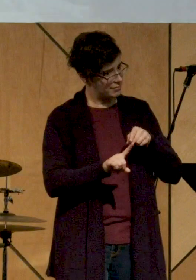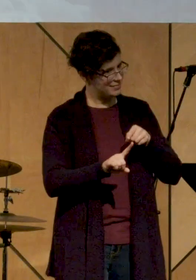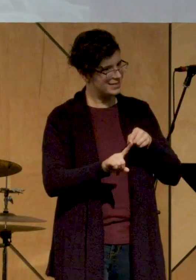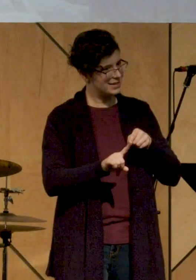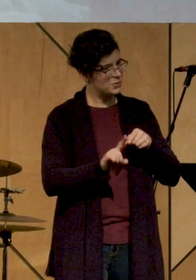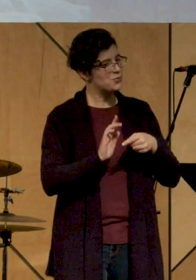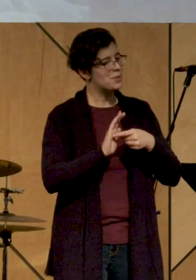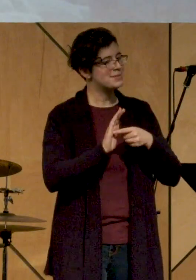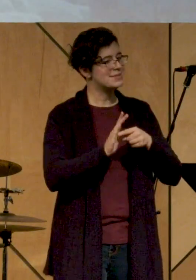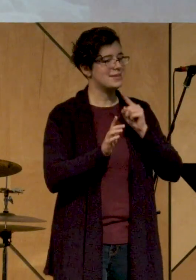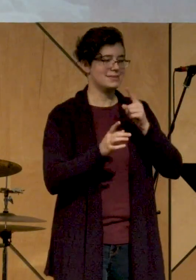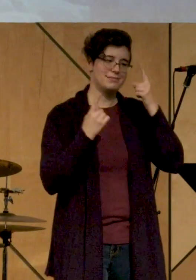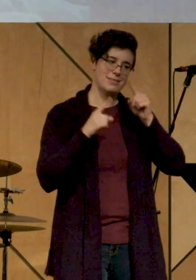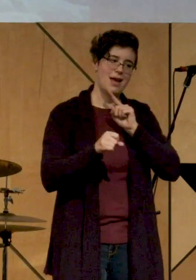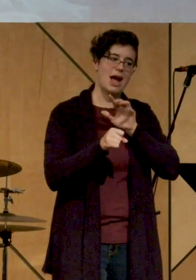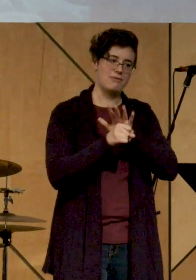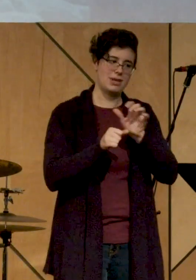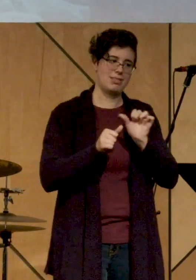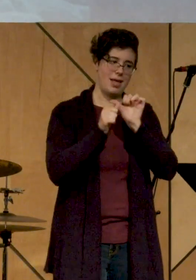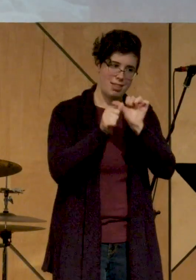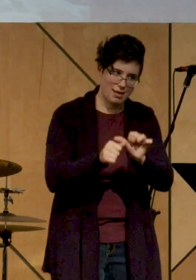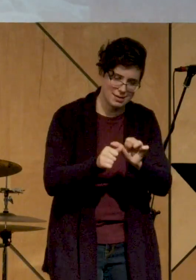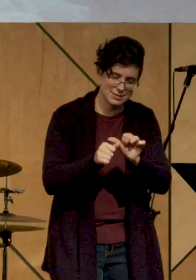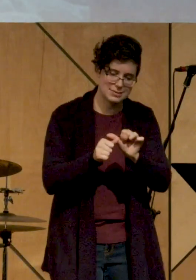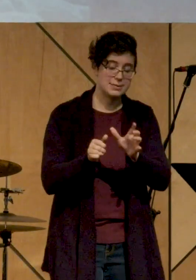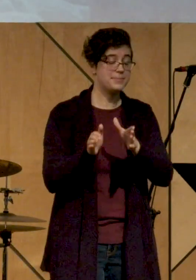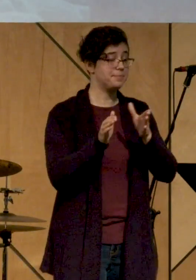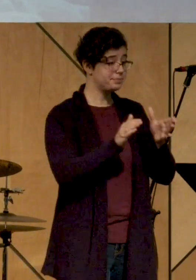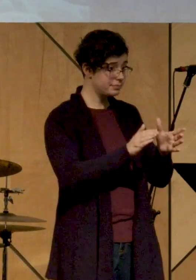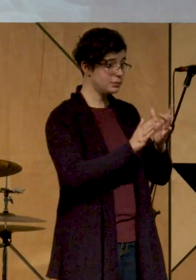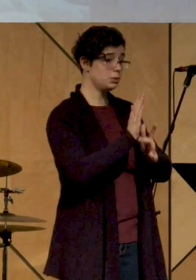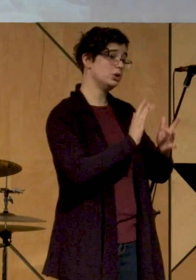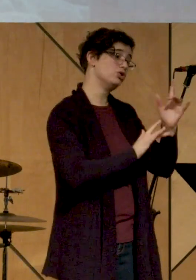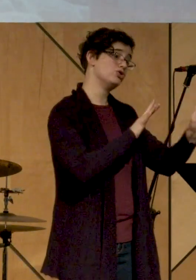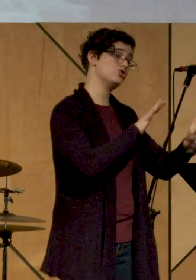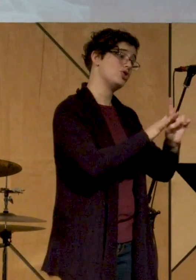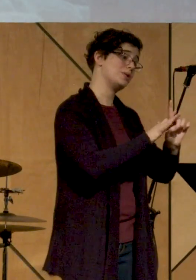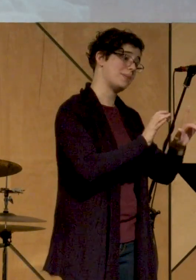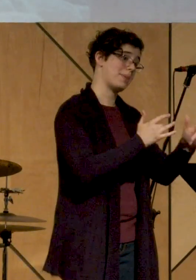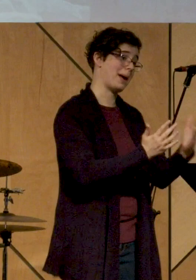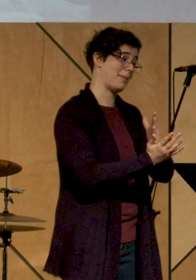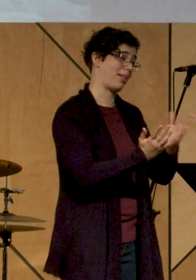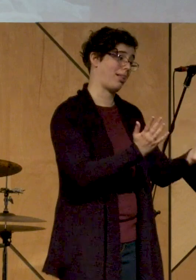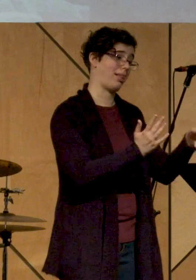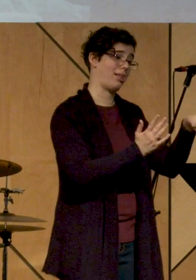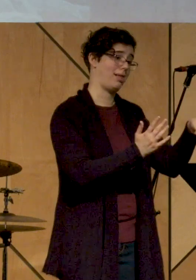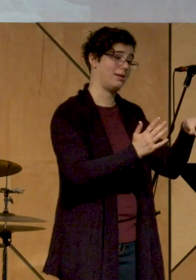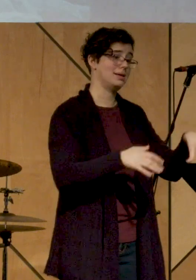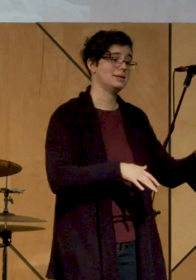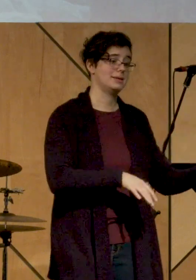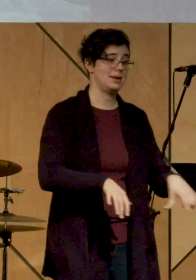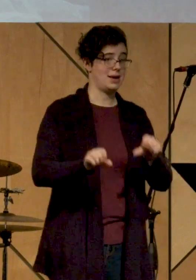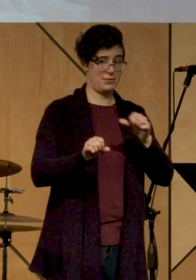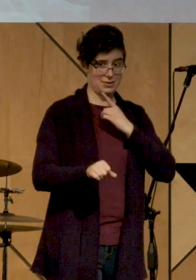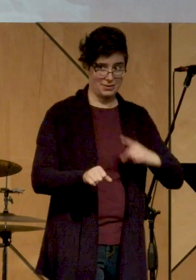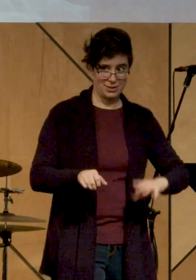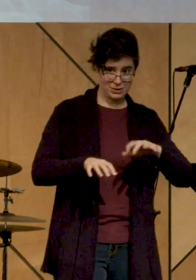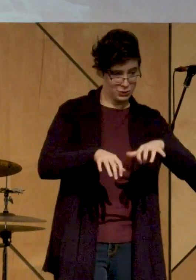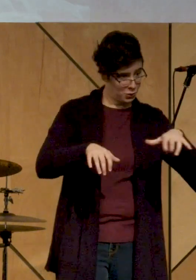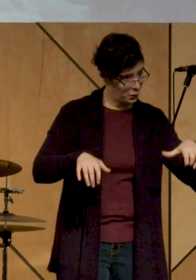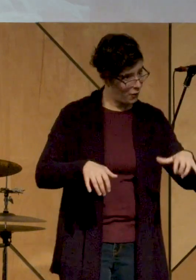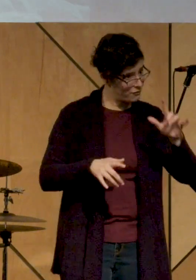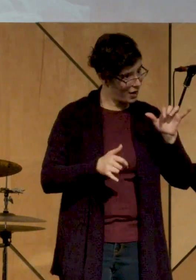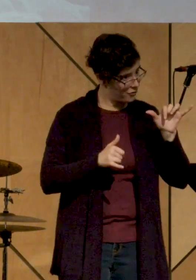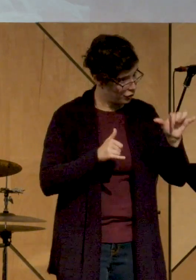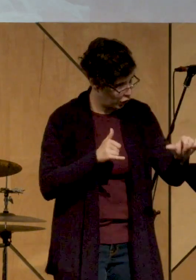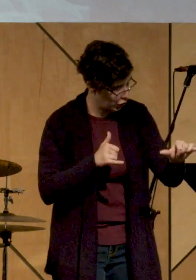covenant that lasts. And so then Jesus shows up on the scene to take the throne of David forever.